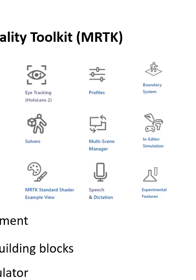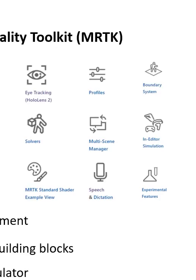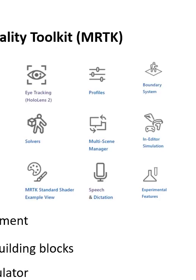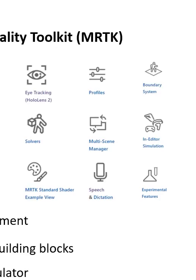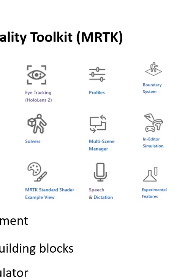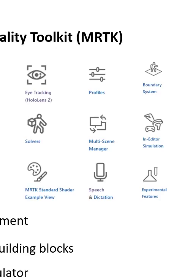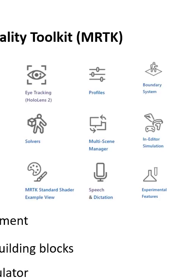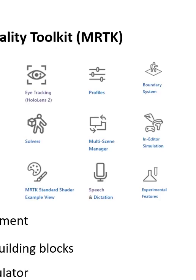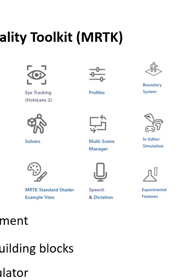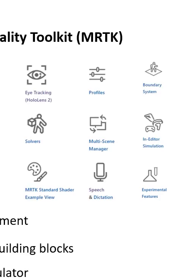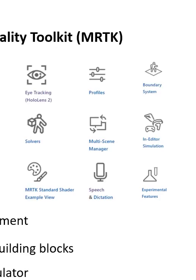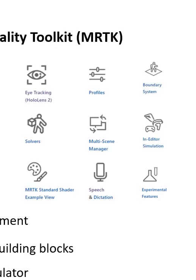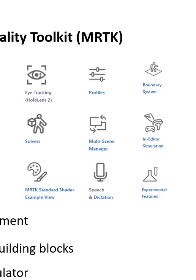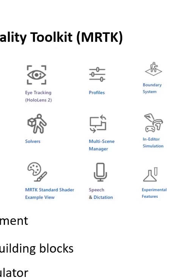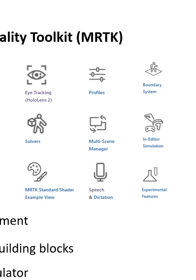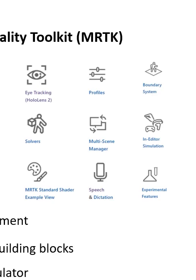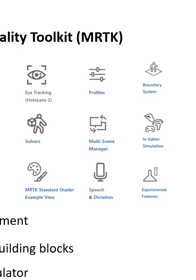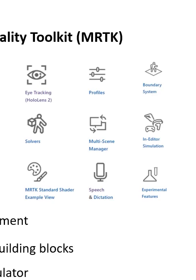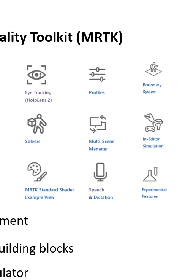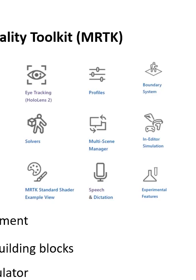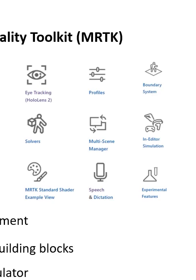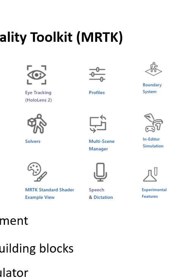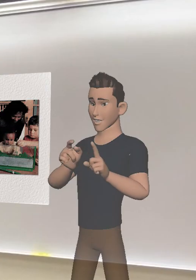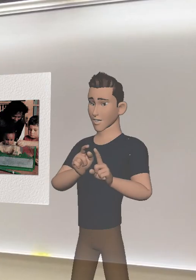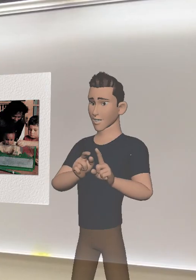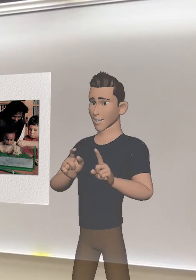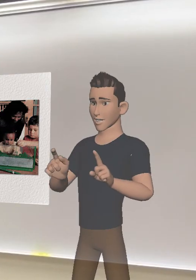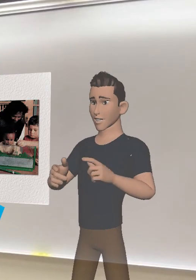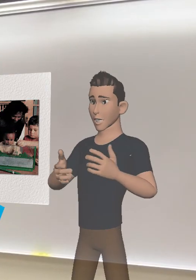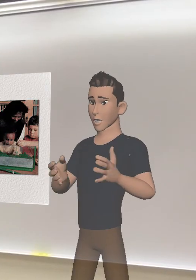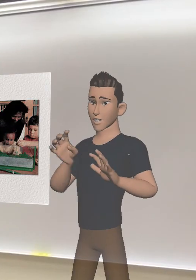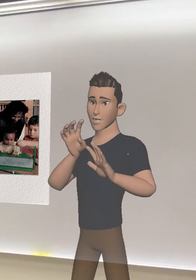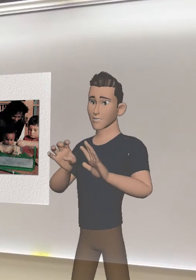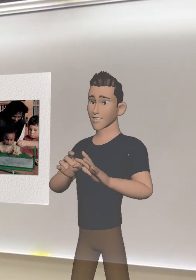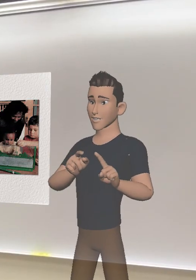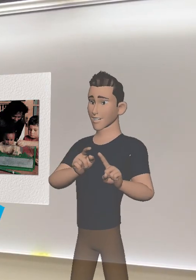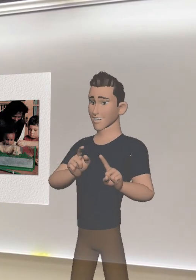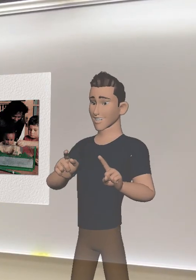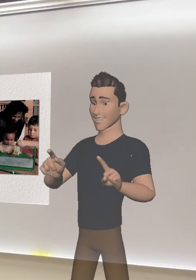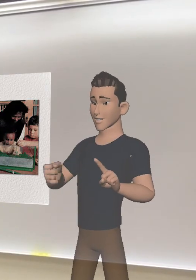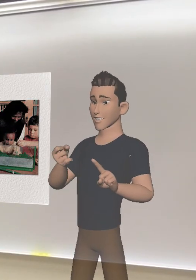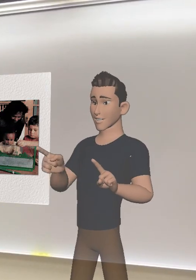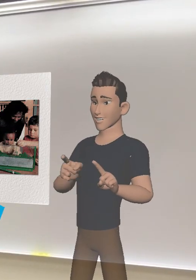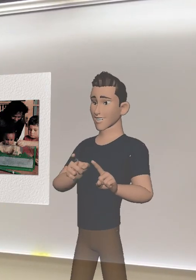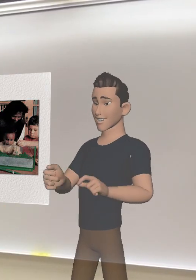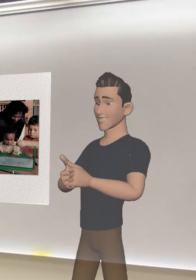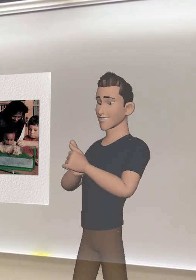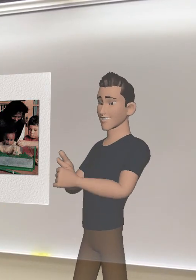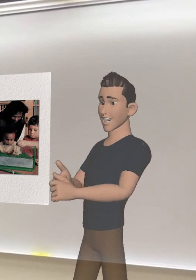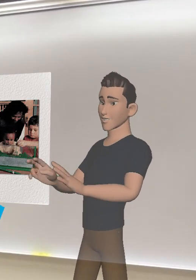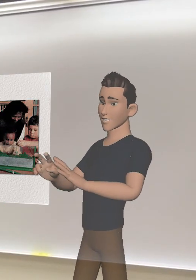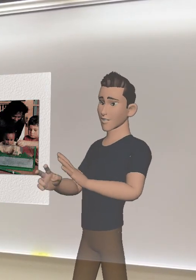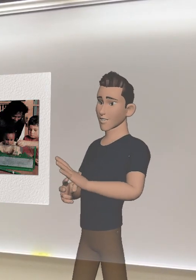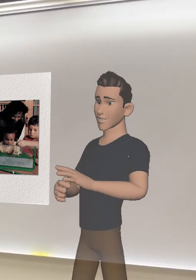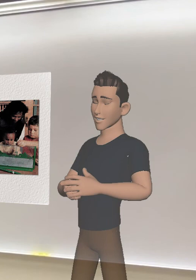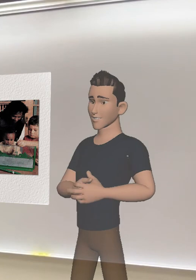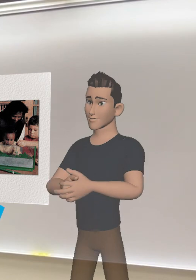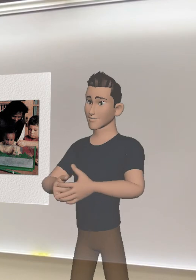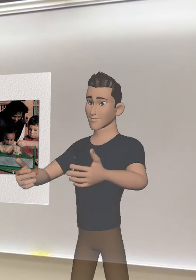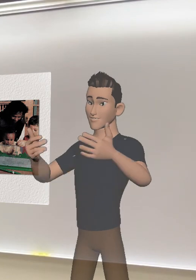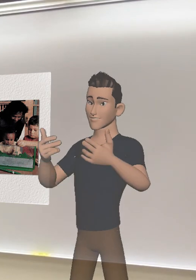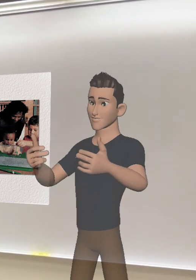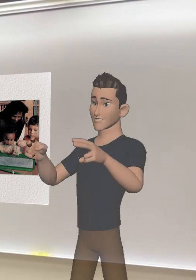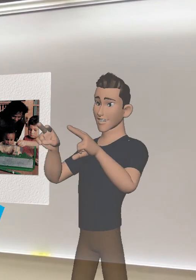Other toolkits might also come in handy in our future studies. Our study aims to use cutting-edge technologies to bring